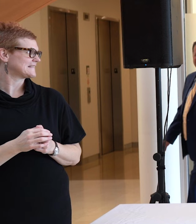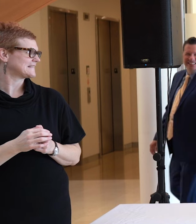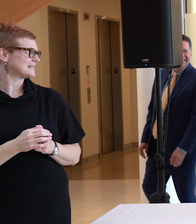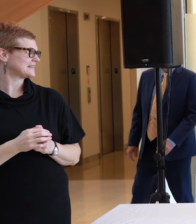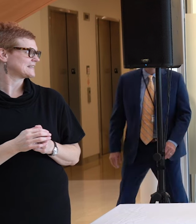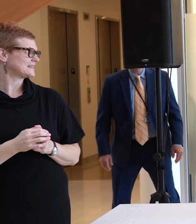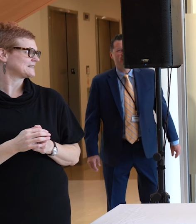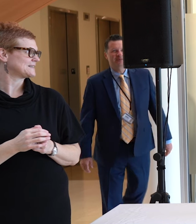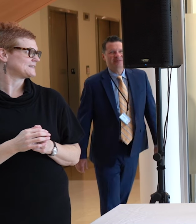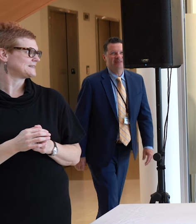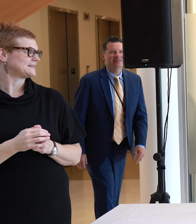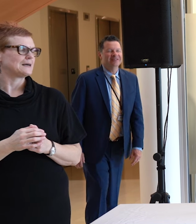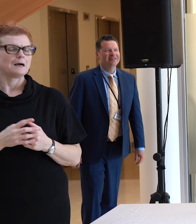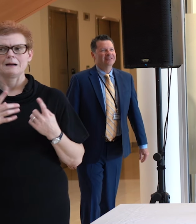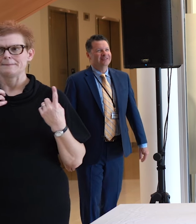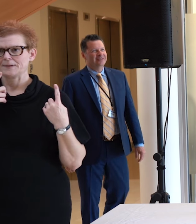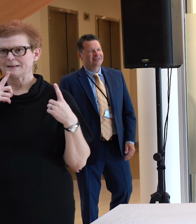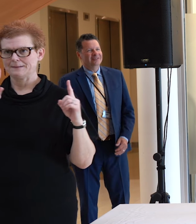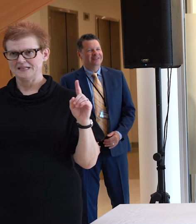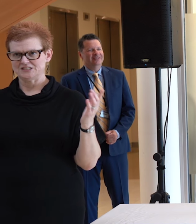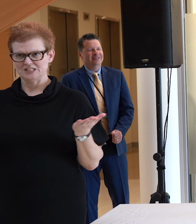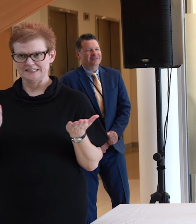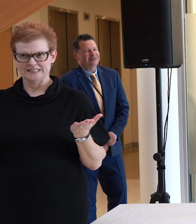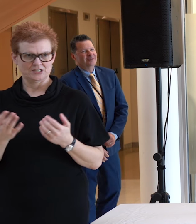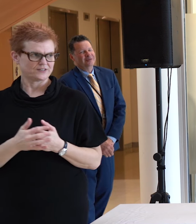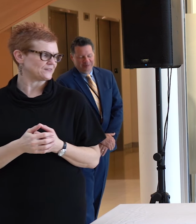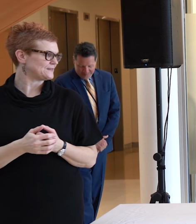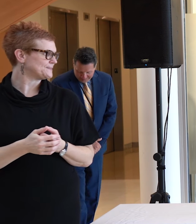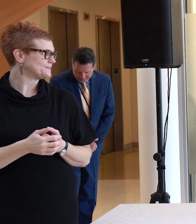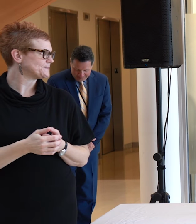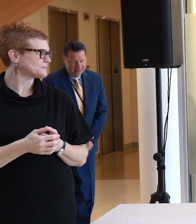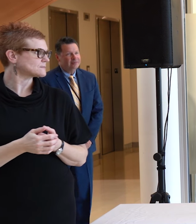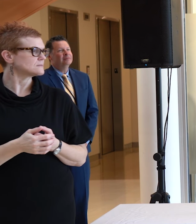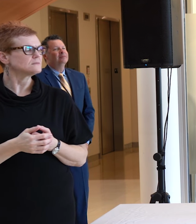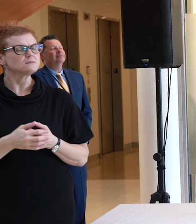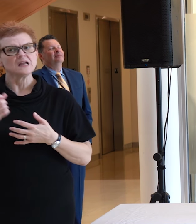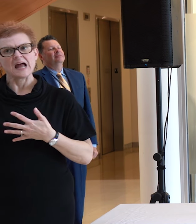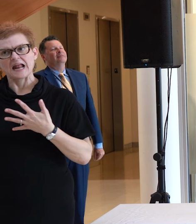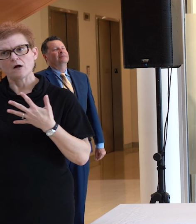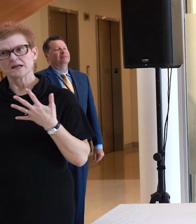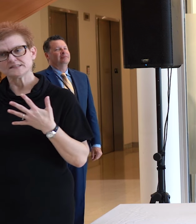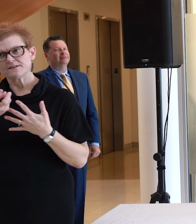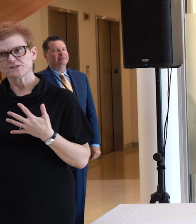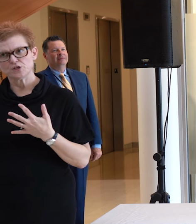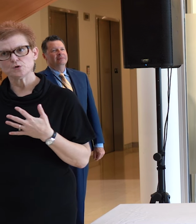I do have a proclamation here, which outlines